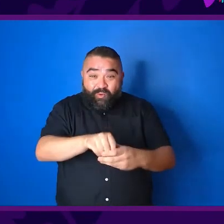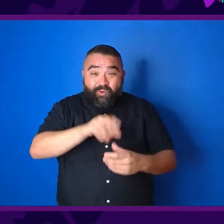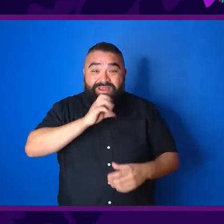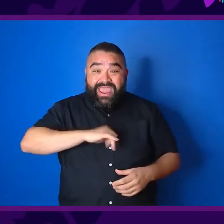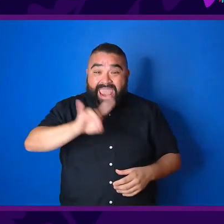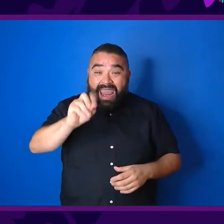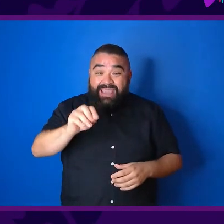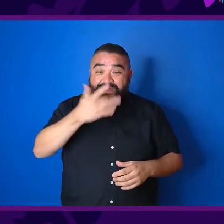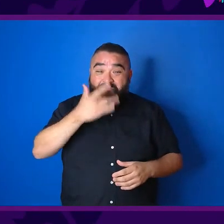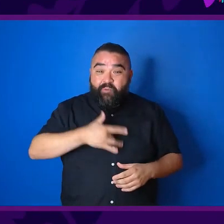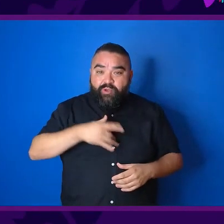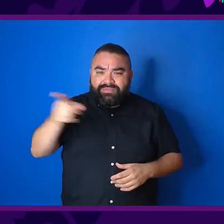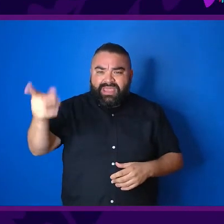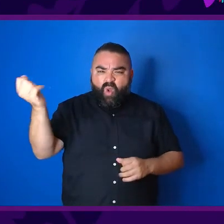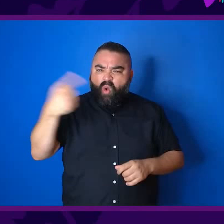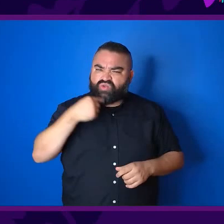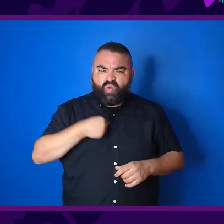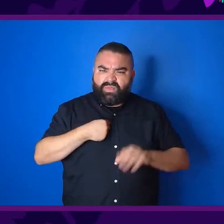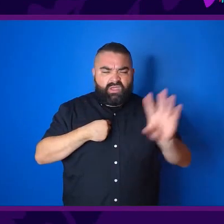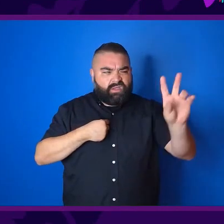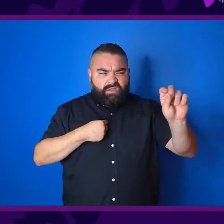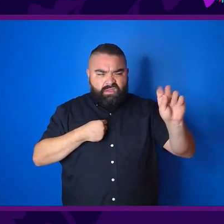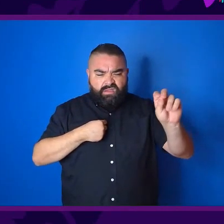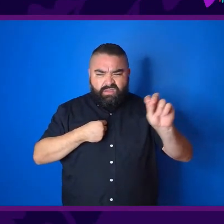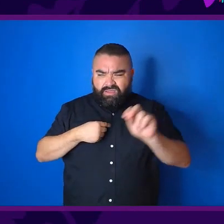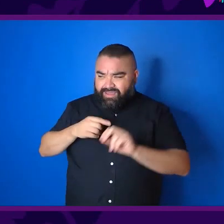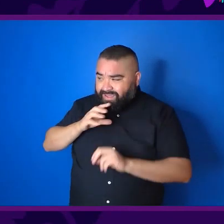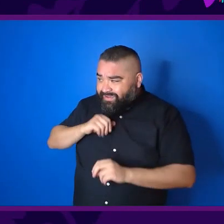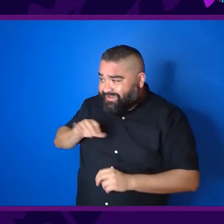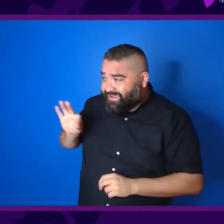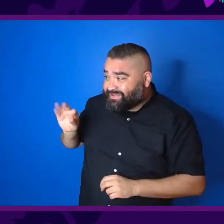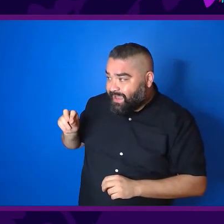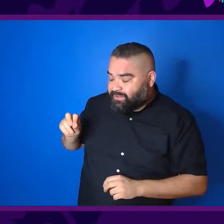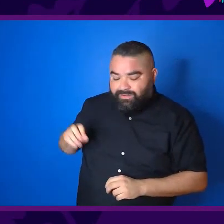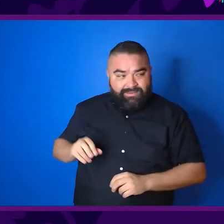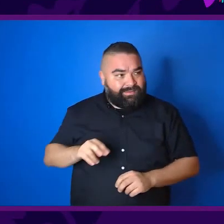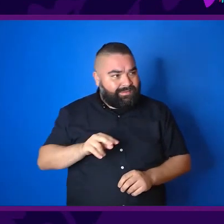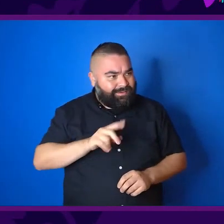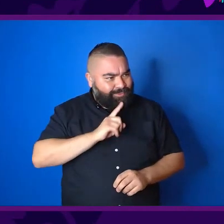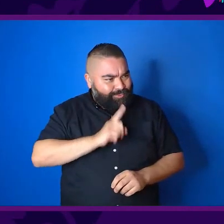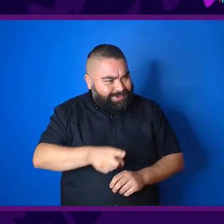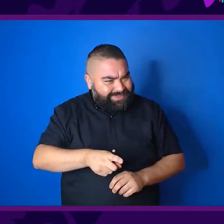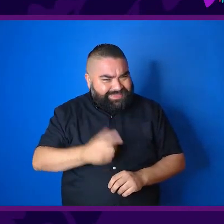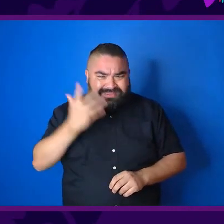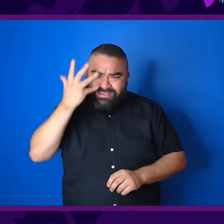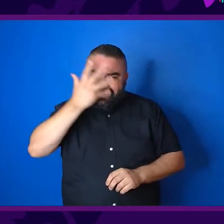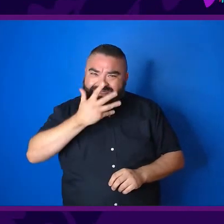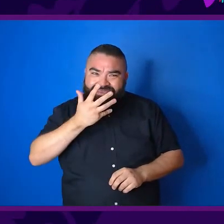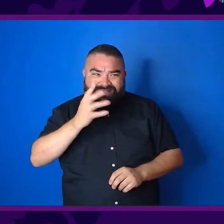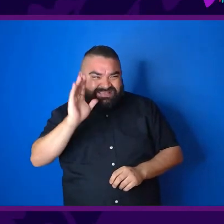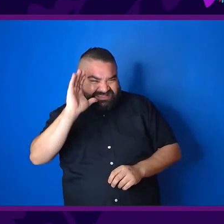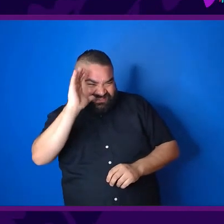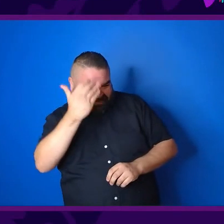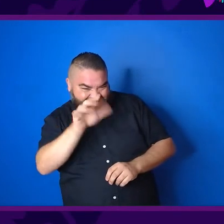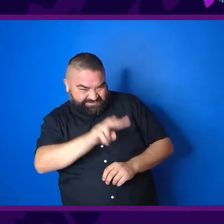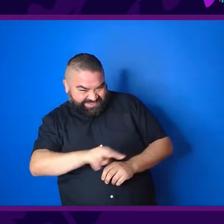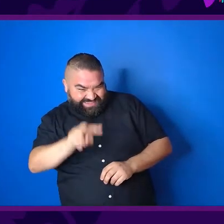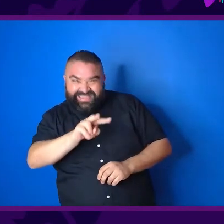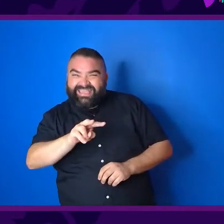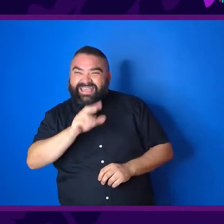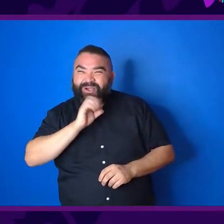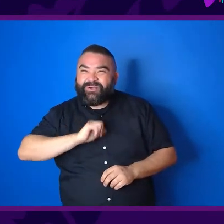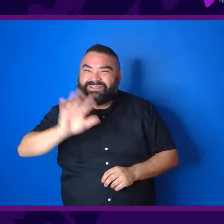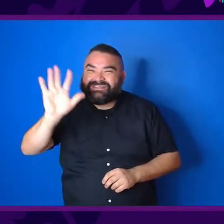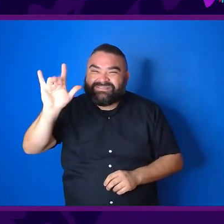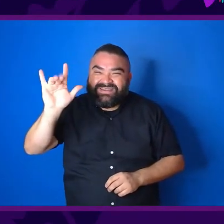saying 90th, because to me, you still feel 25. You still have the spirit and